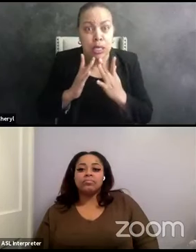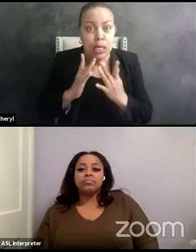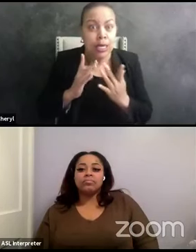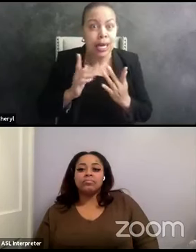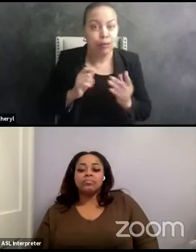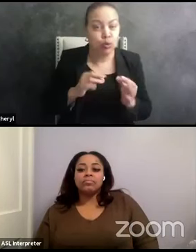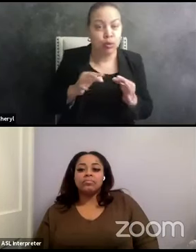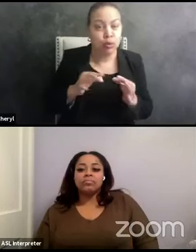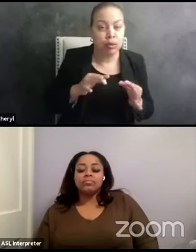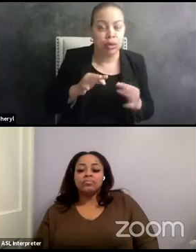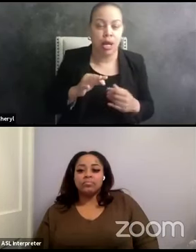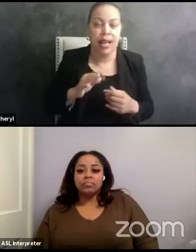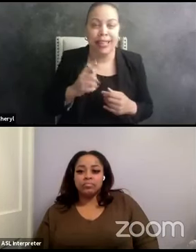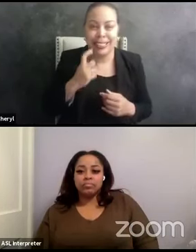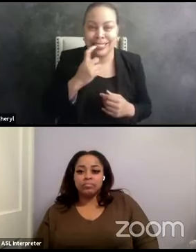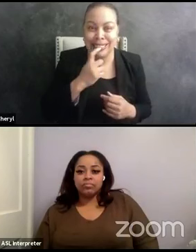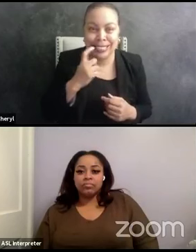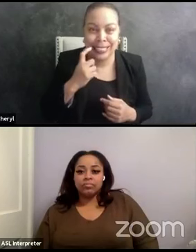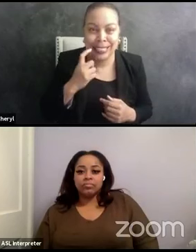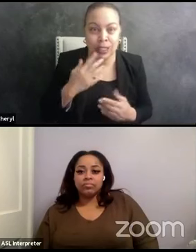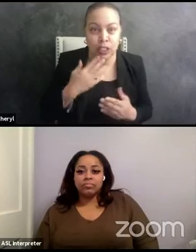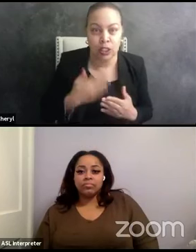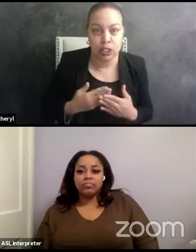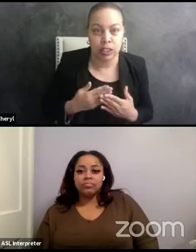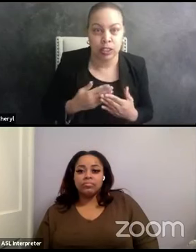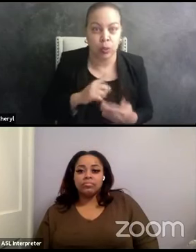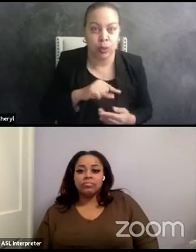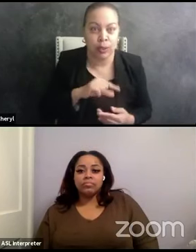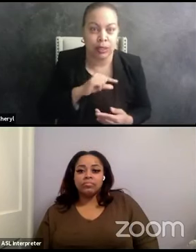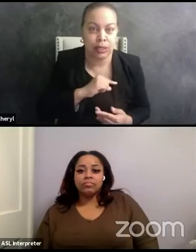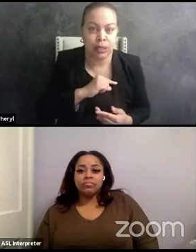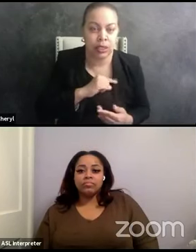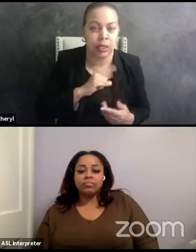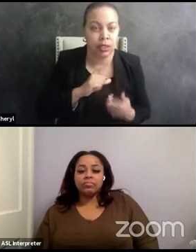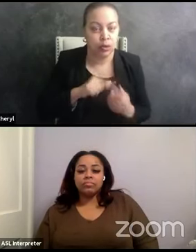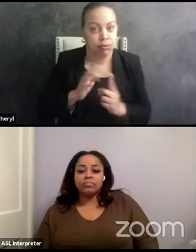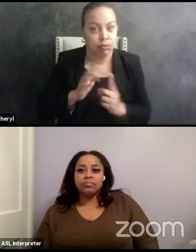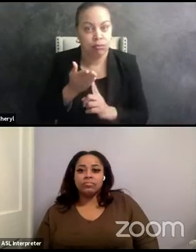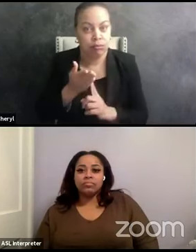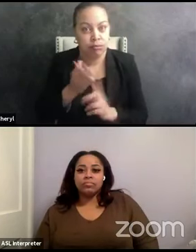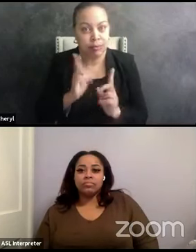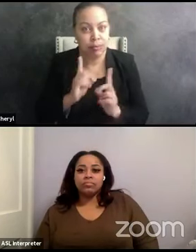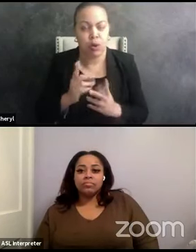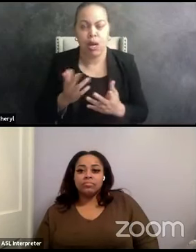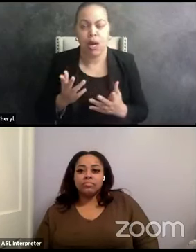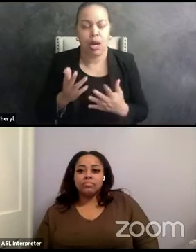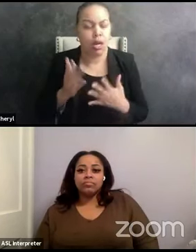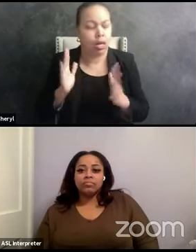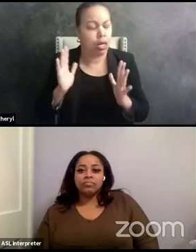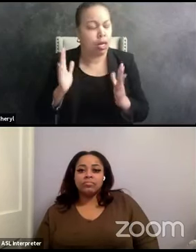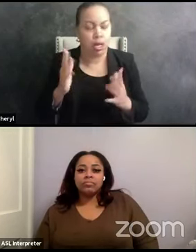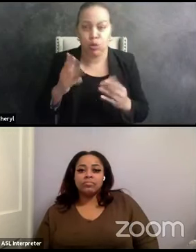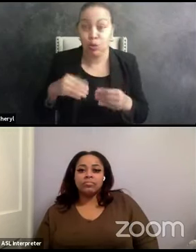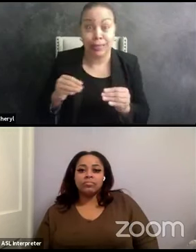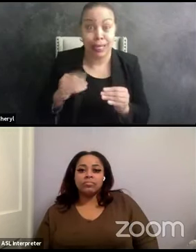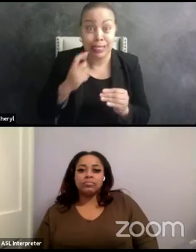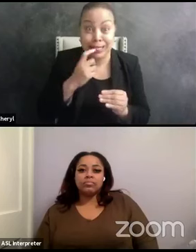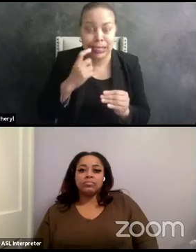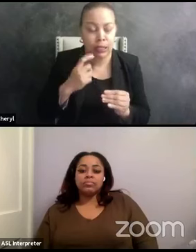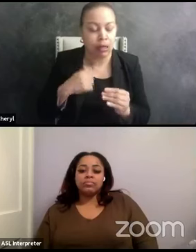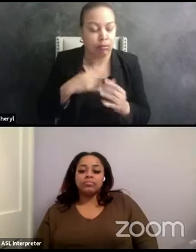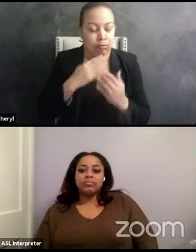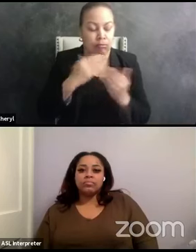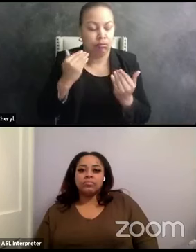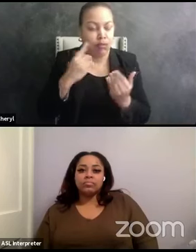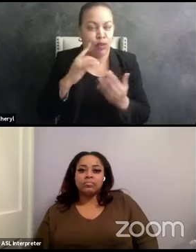teeth, you know, Right. and I just, like, I was done for the day. Like, I copied down what